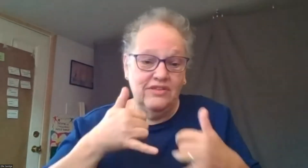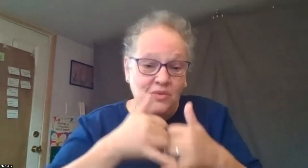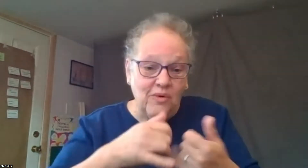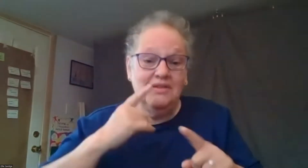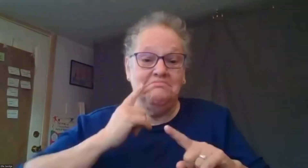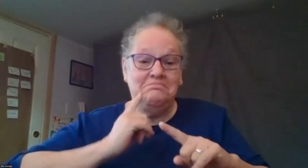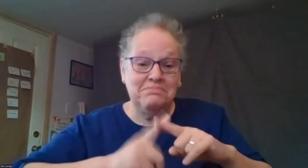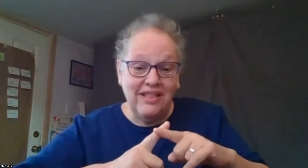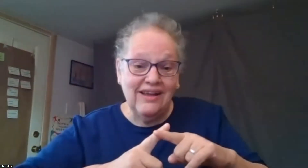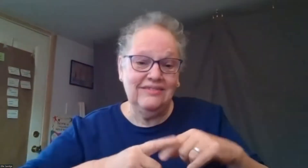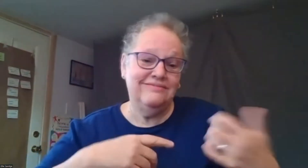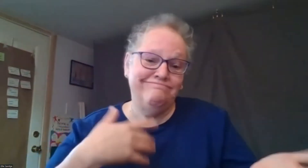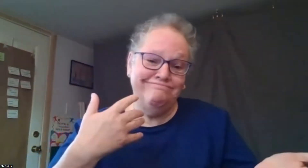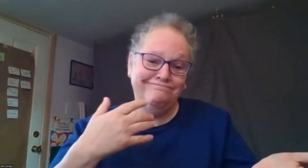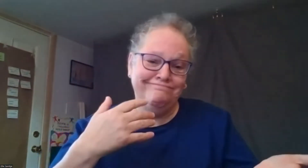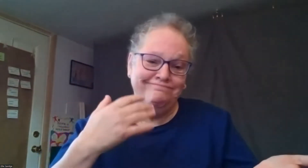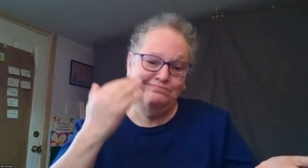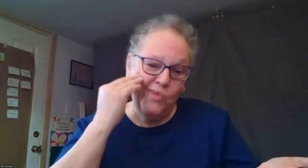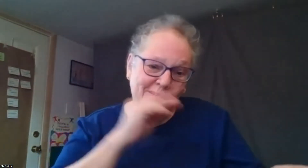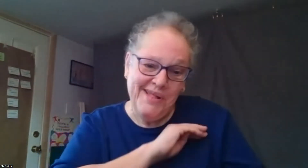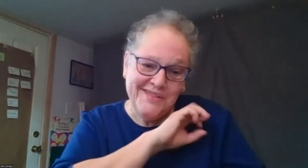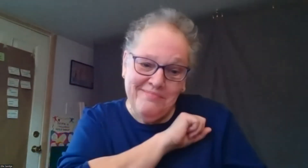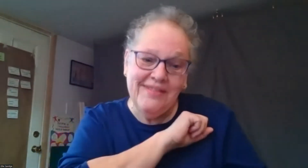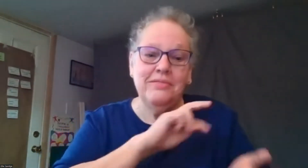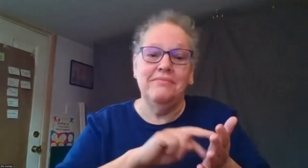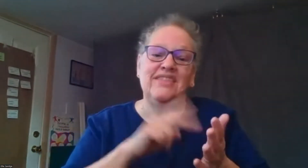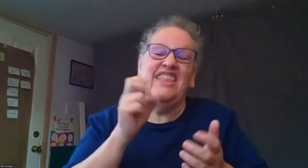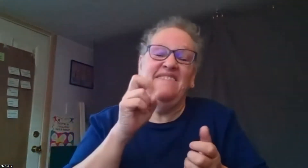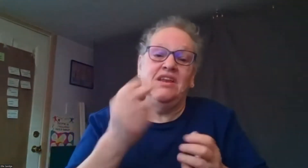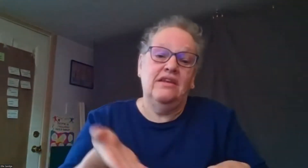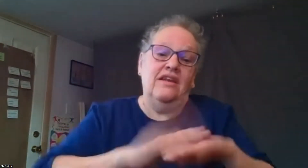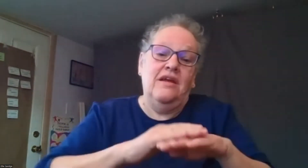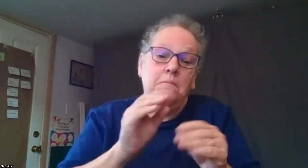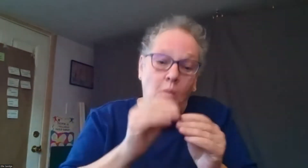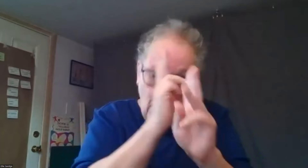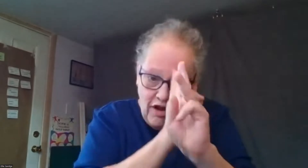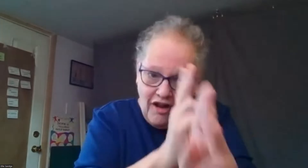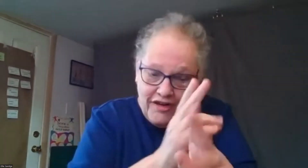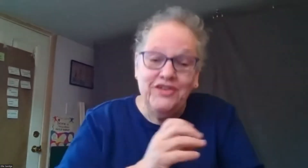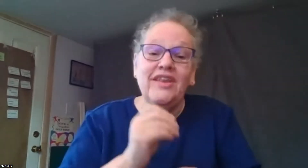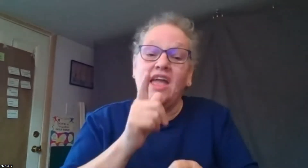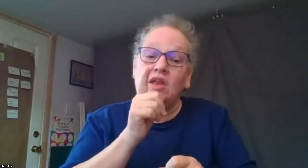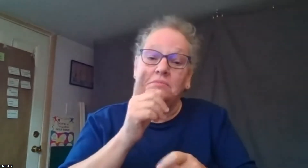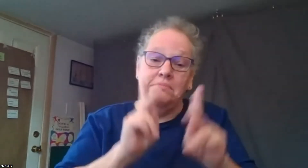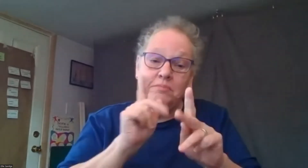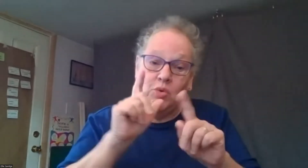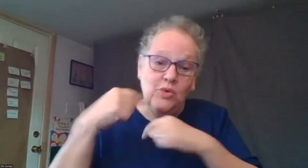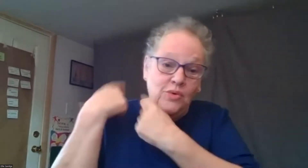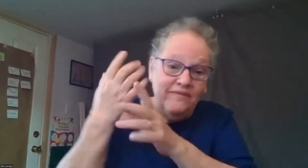And still, it's such an honor to receive this award, and to knowing Marilyn Smith, to feel that honor